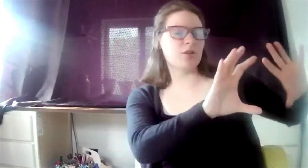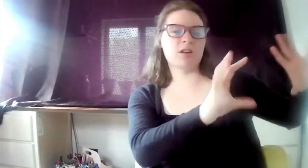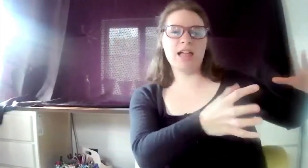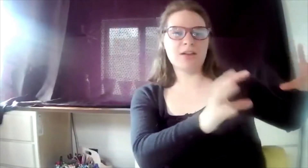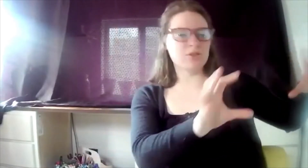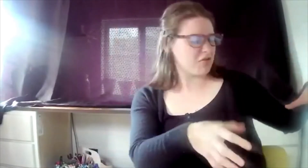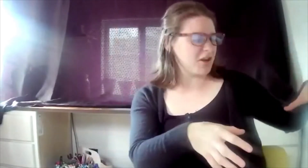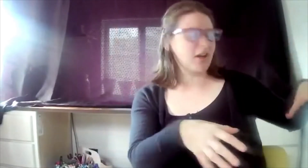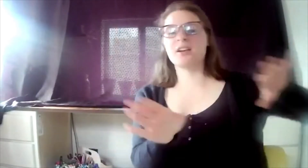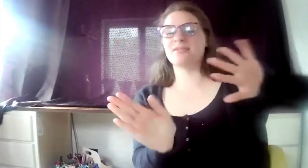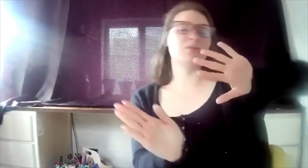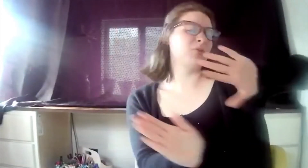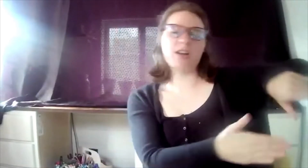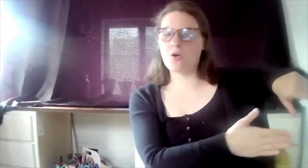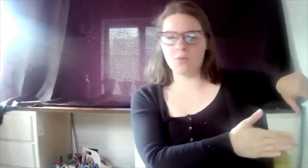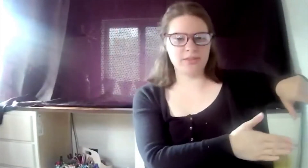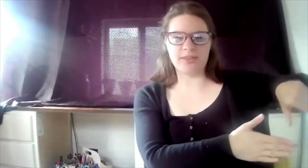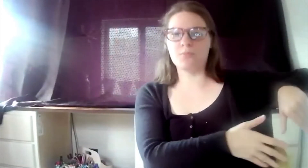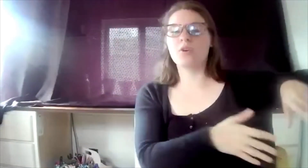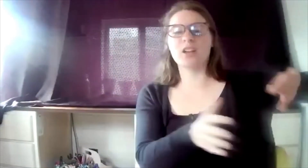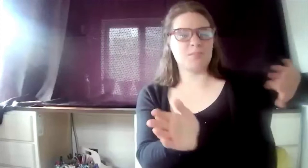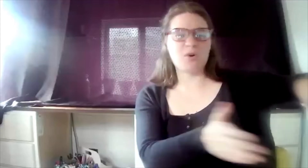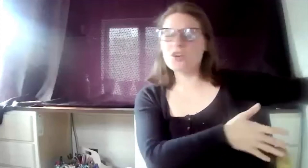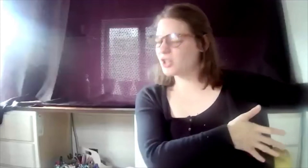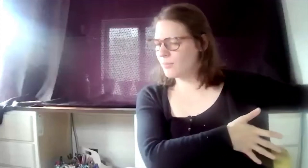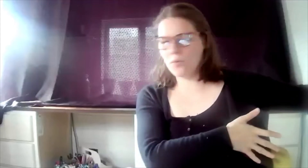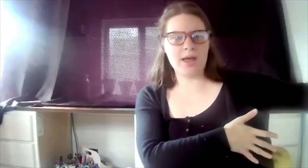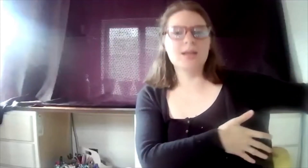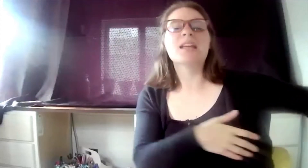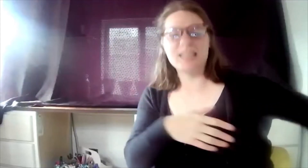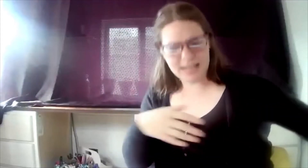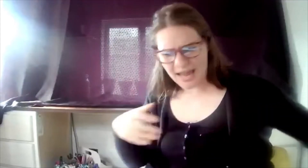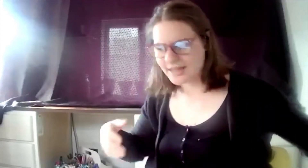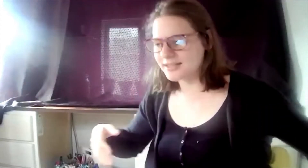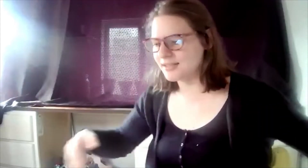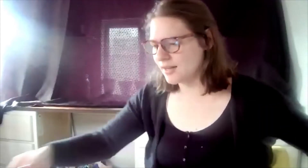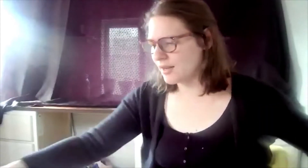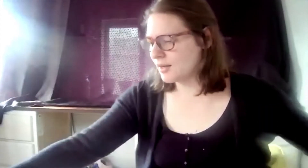the clouds are over here. We don't want them. We're going to push them away. Yes.